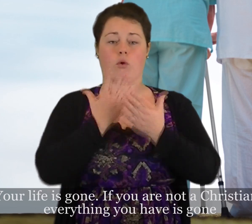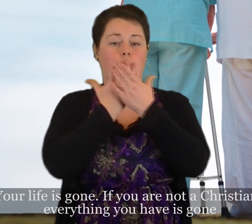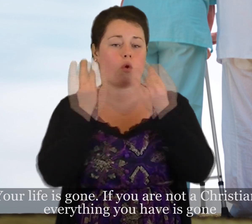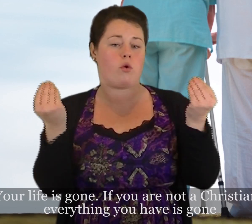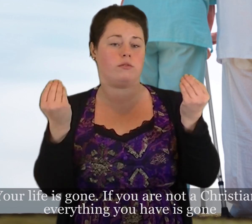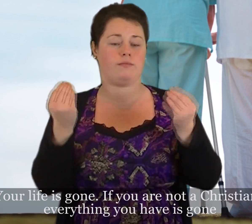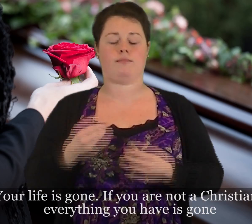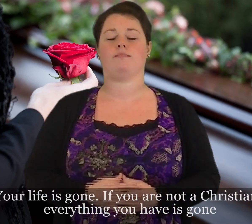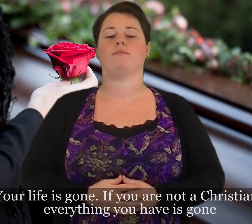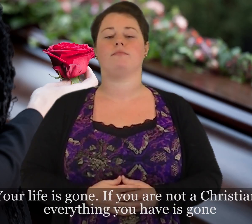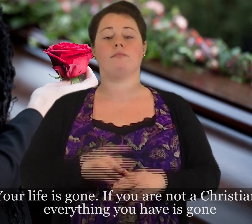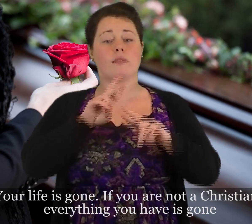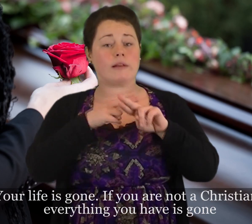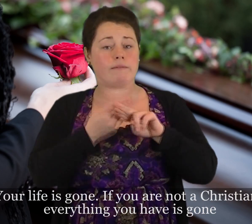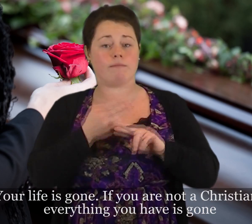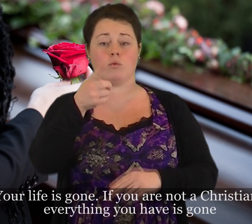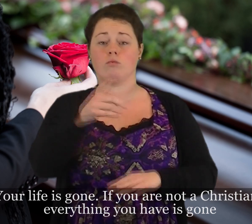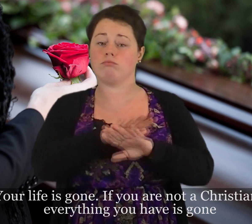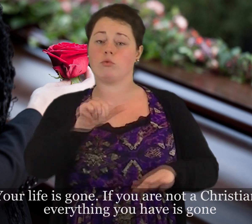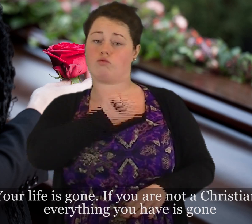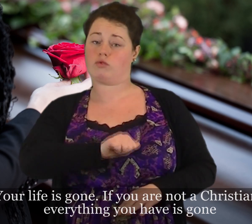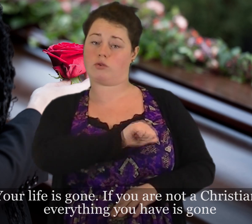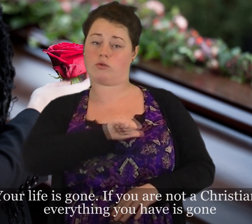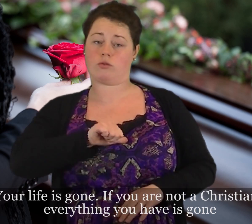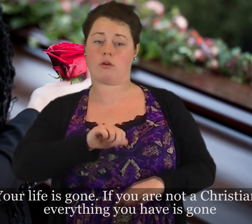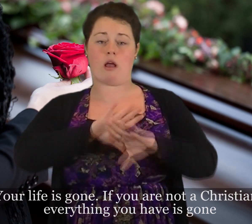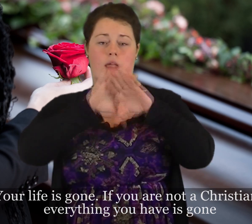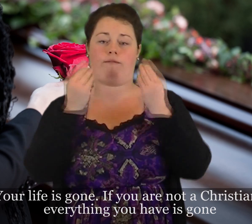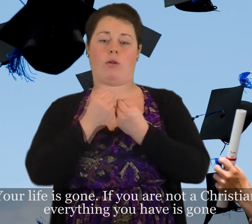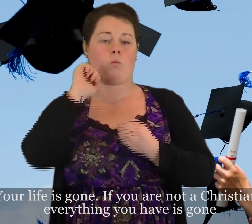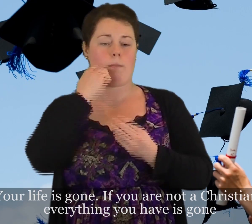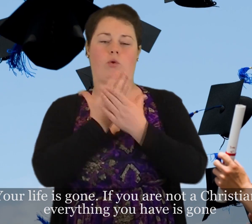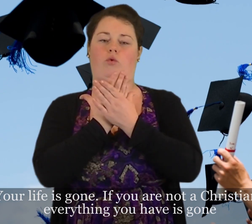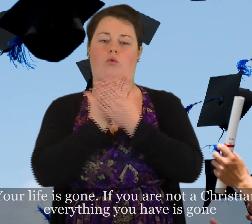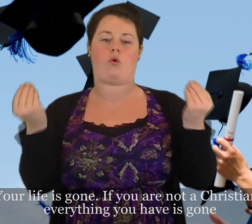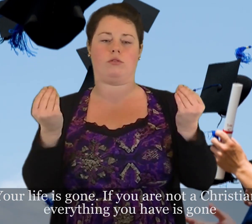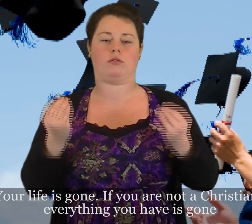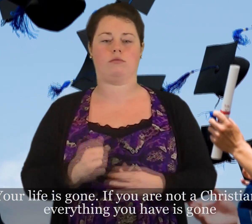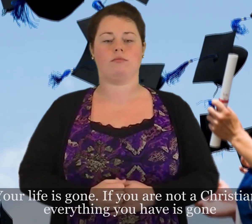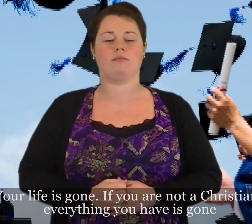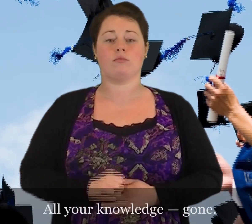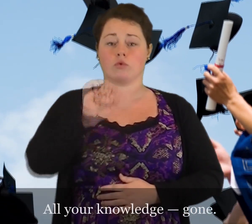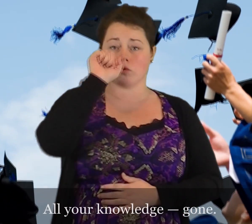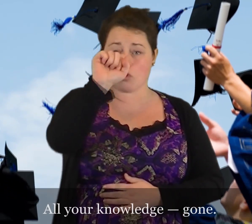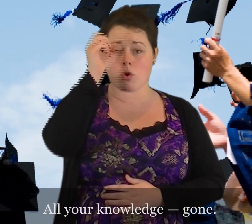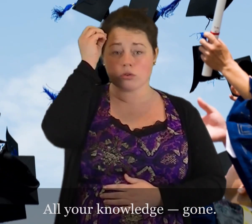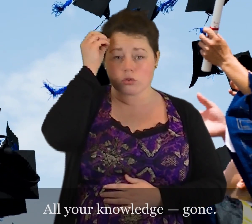in death is disfigured and it's lost its life. If you're not a Christian, everything you've ever